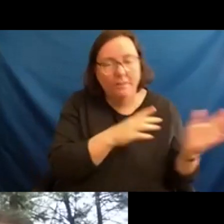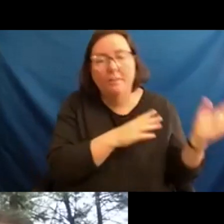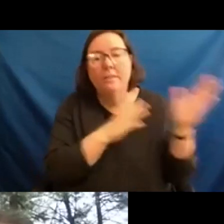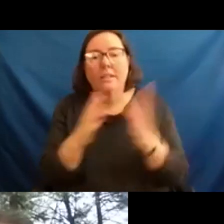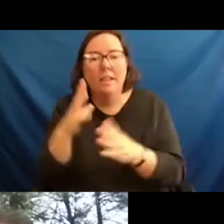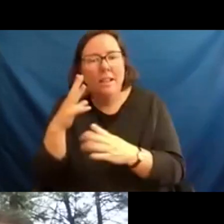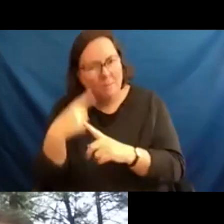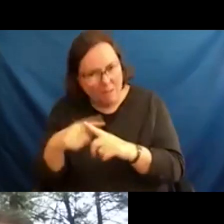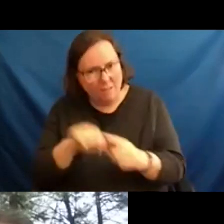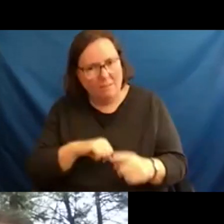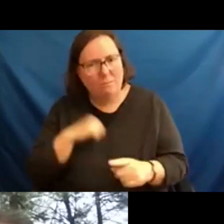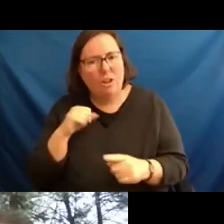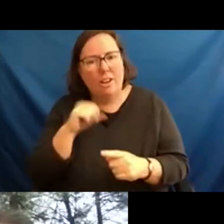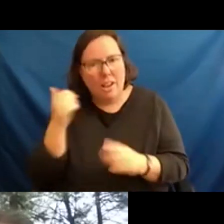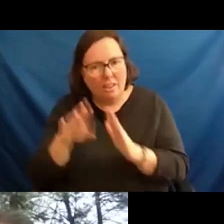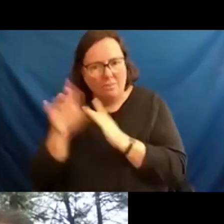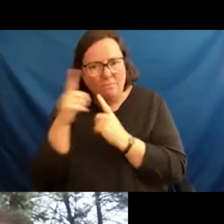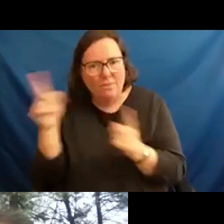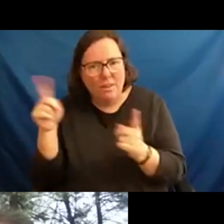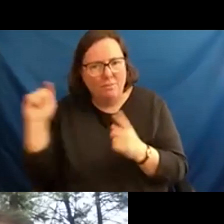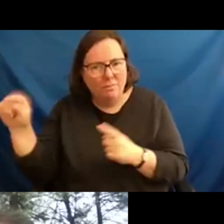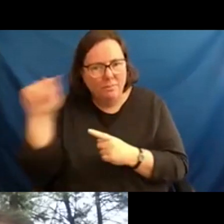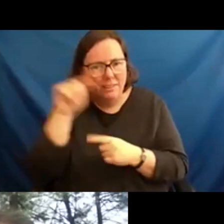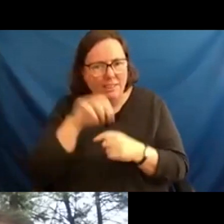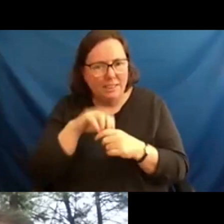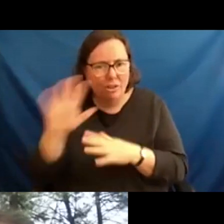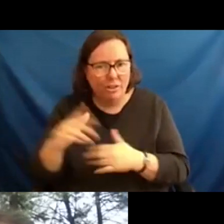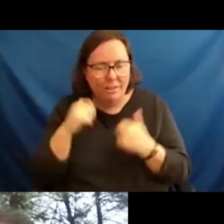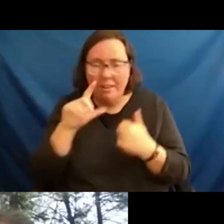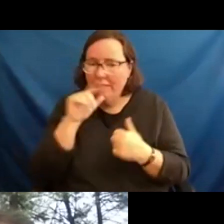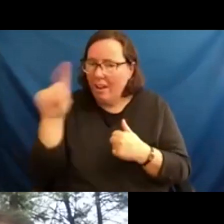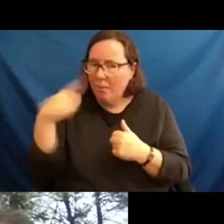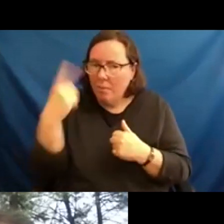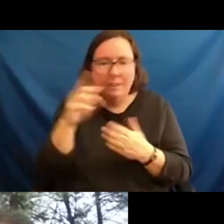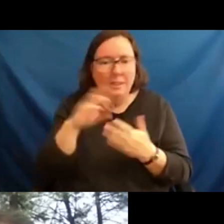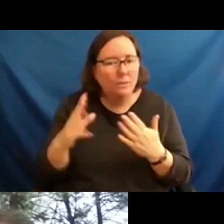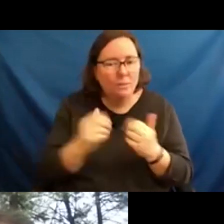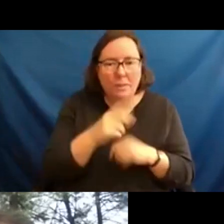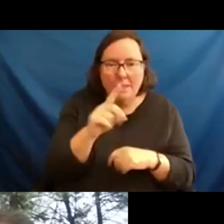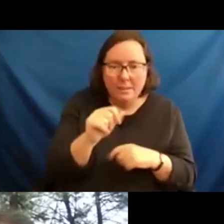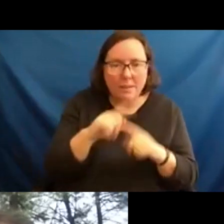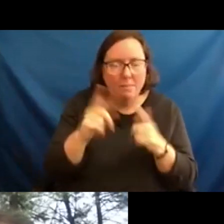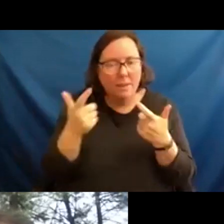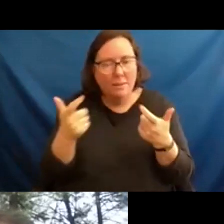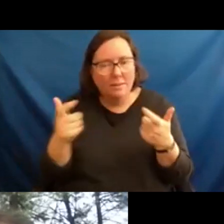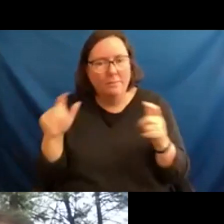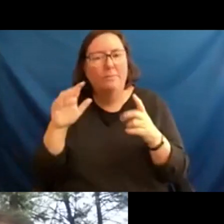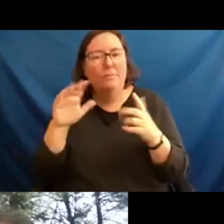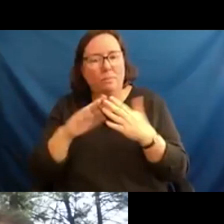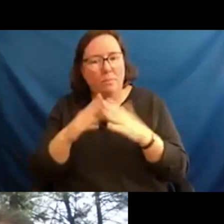other accomplishments, not just as students with disabilities, but as a member of a larger community.